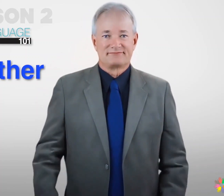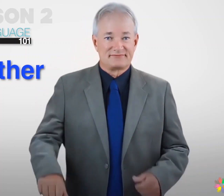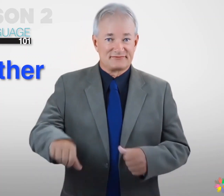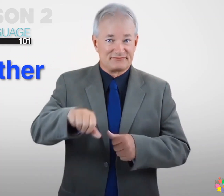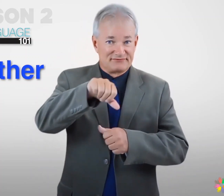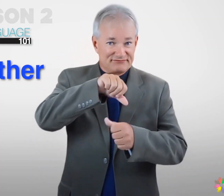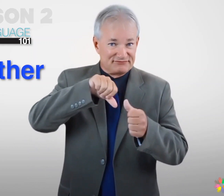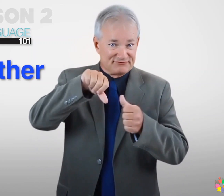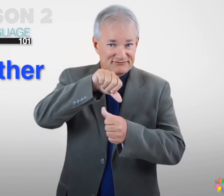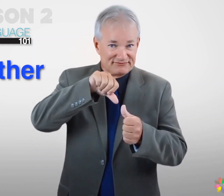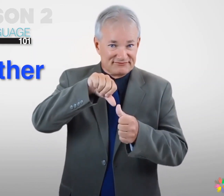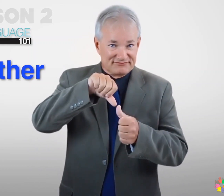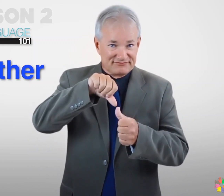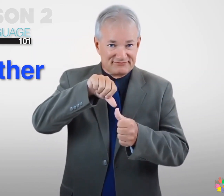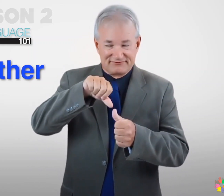each other.